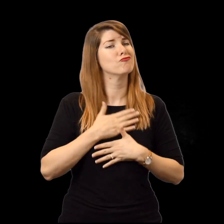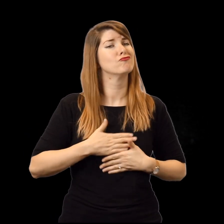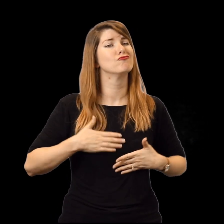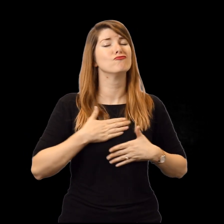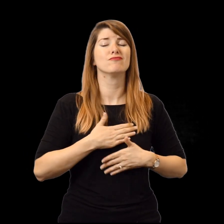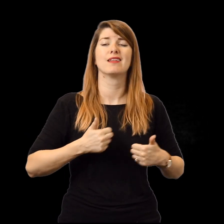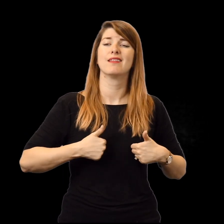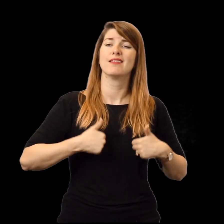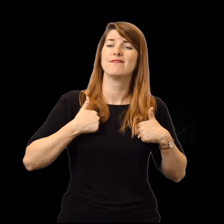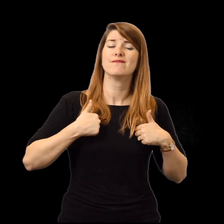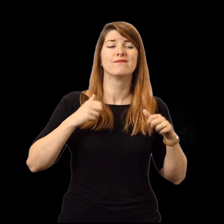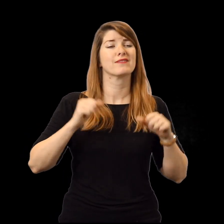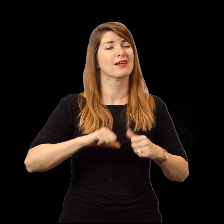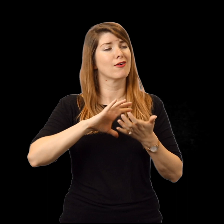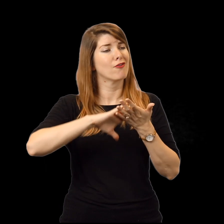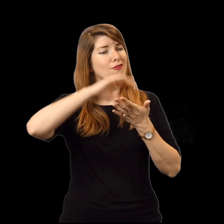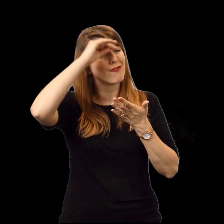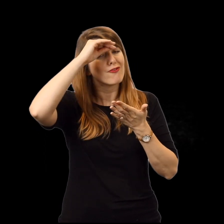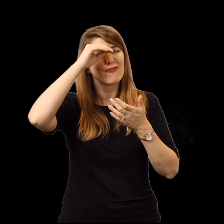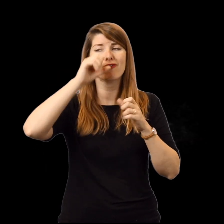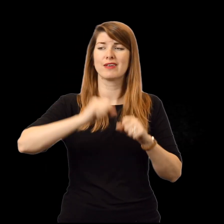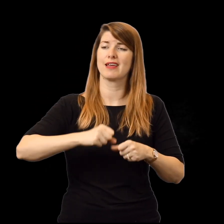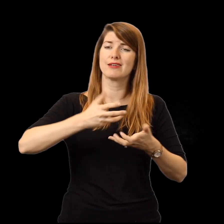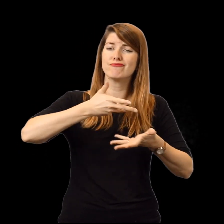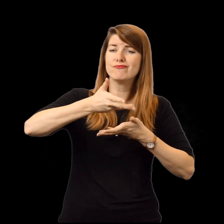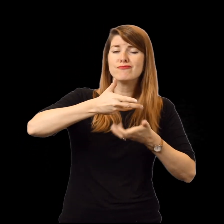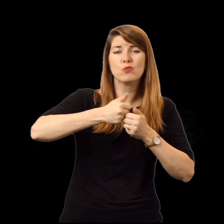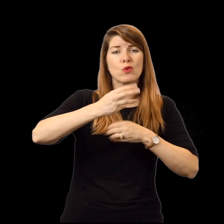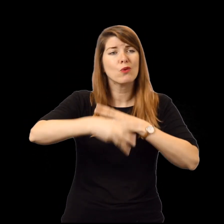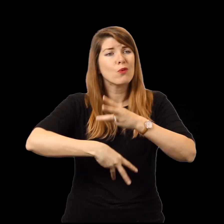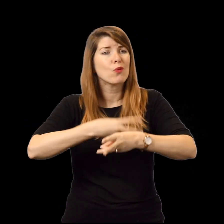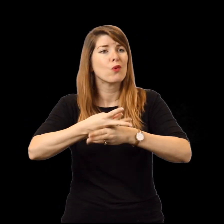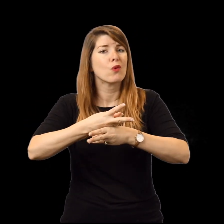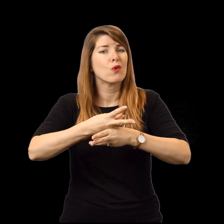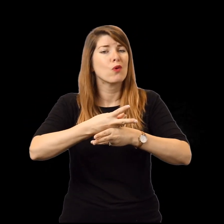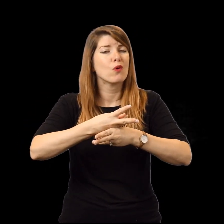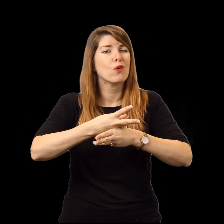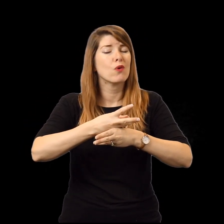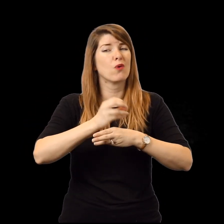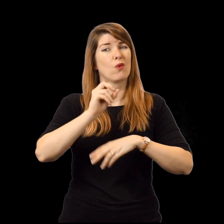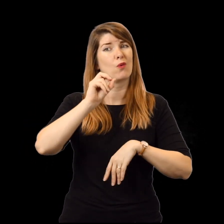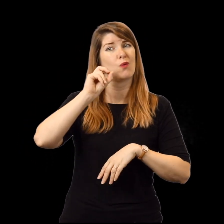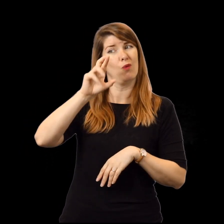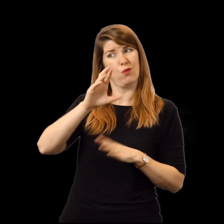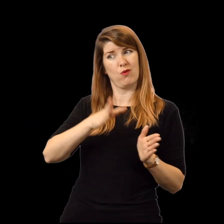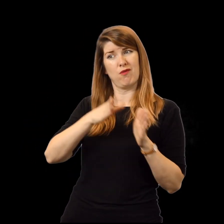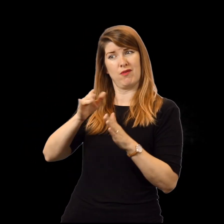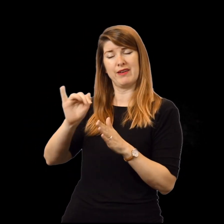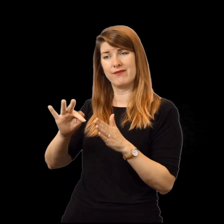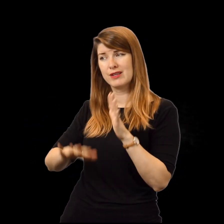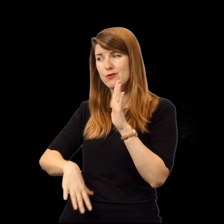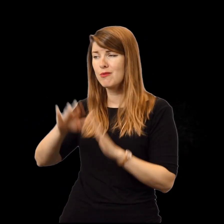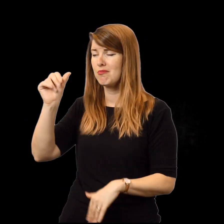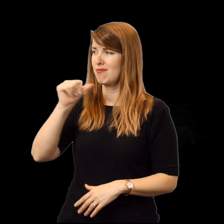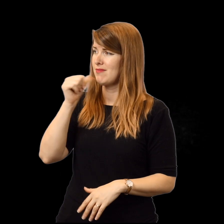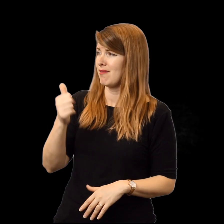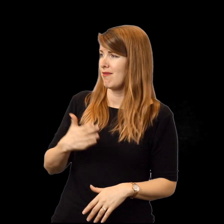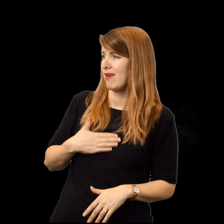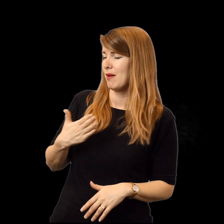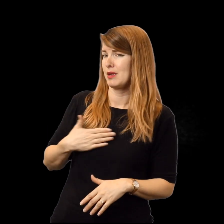joyful, able to enjoy life, able to learn, able to engage in the world, or whether they grow